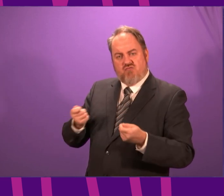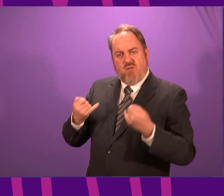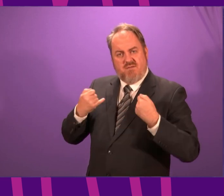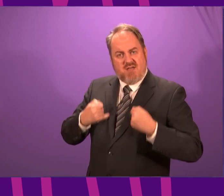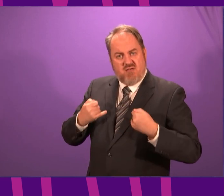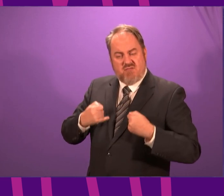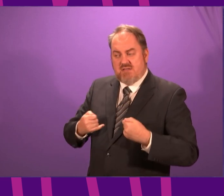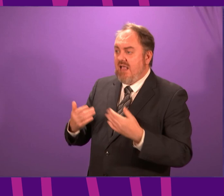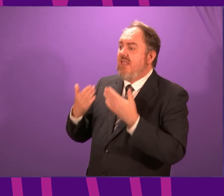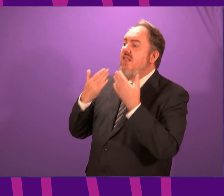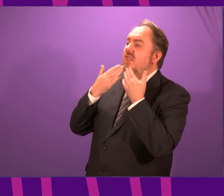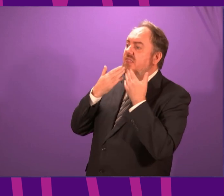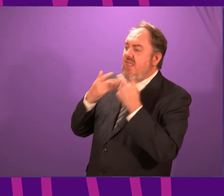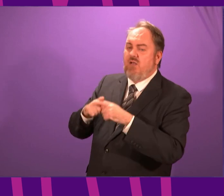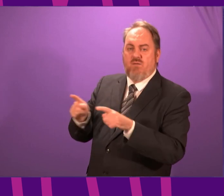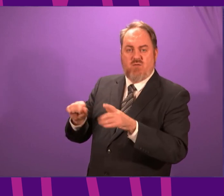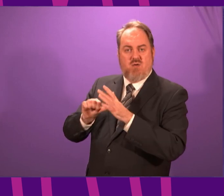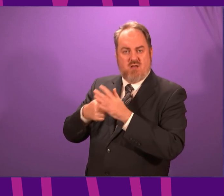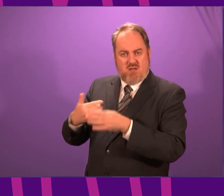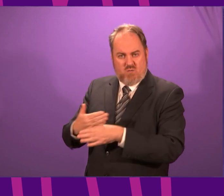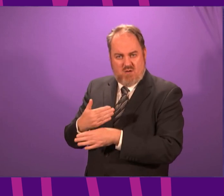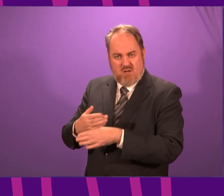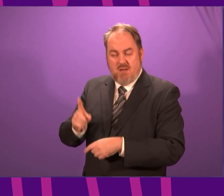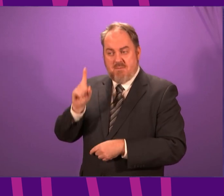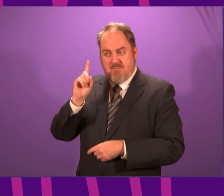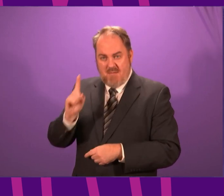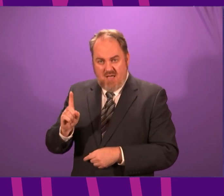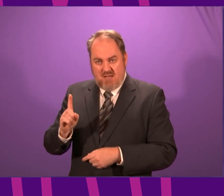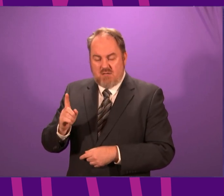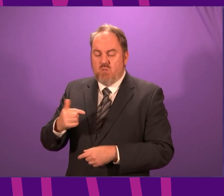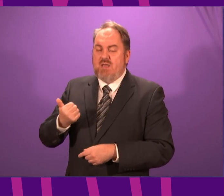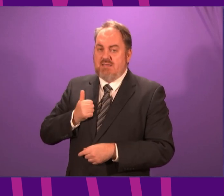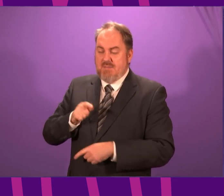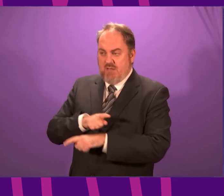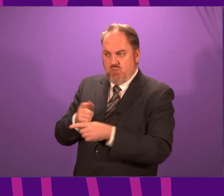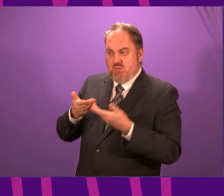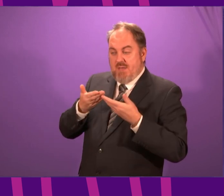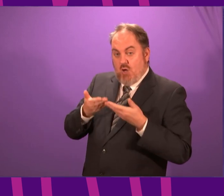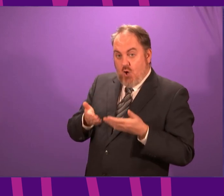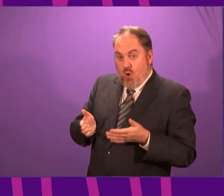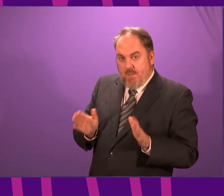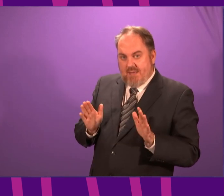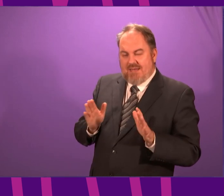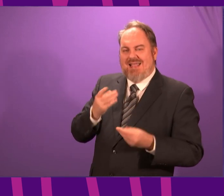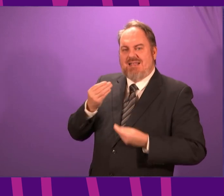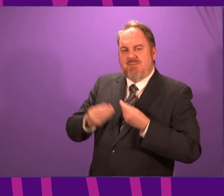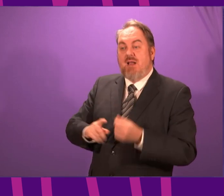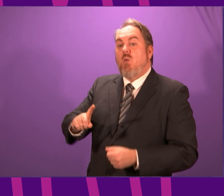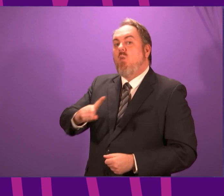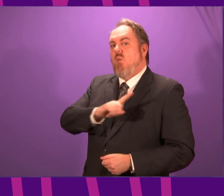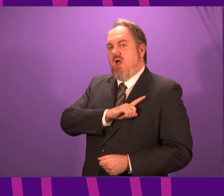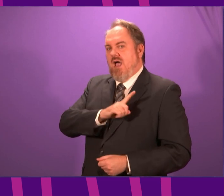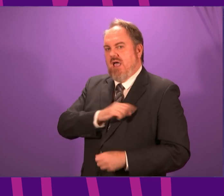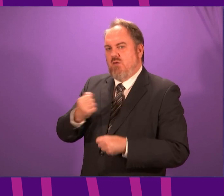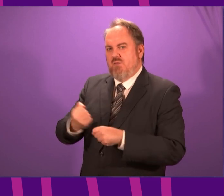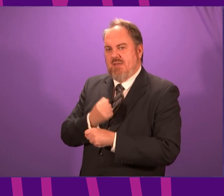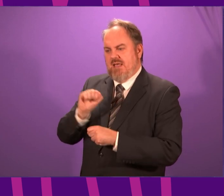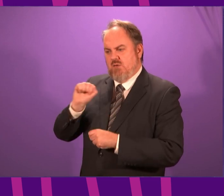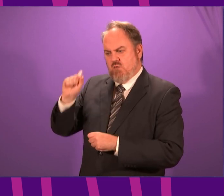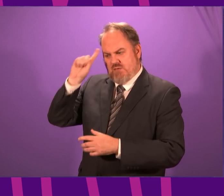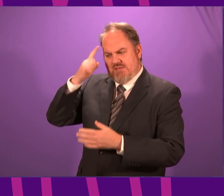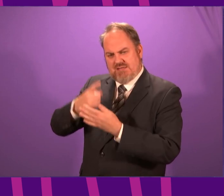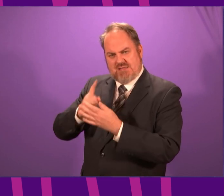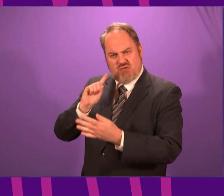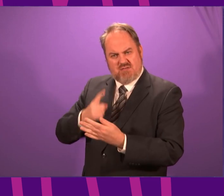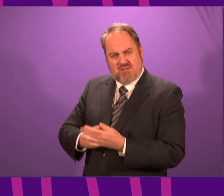them for that. But people rightly expect transparency over the rationale and the thinking behind these decisions,